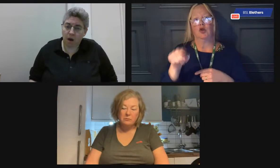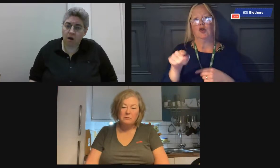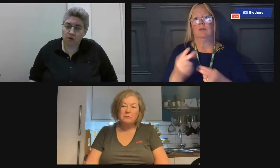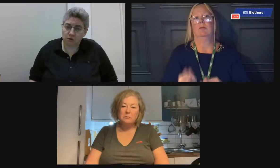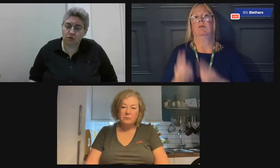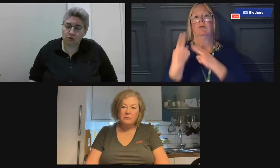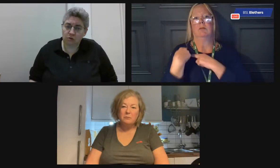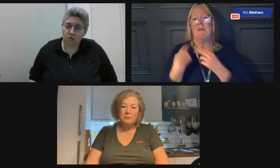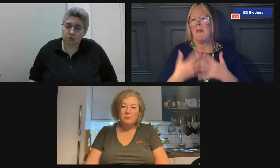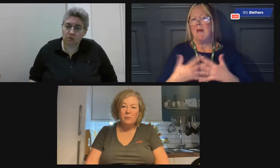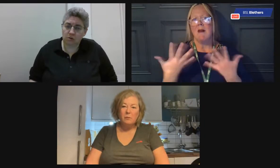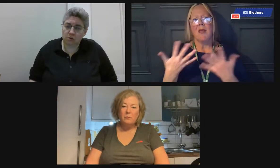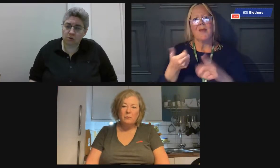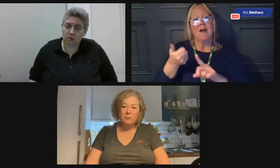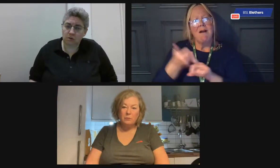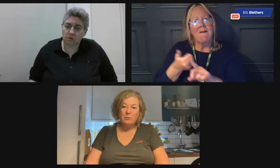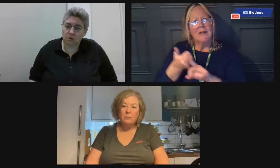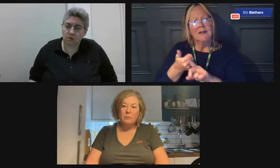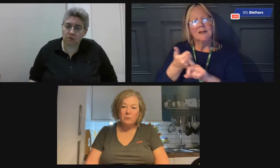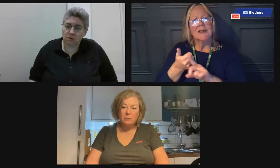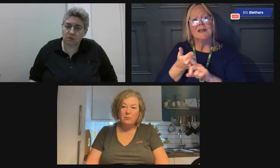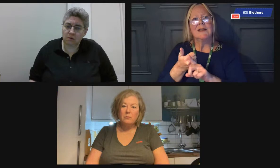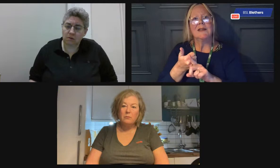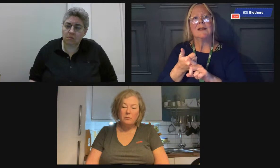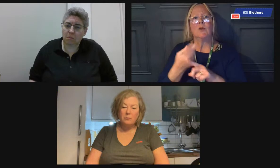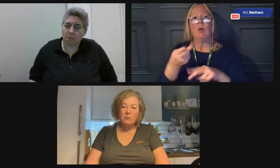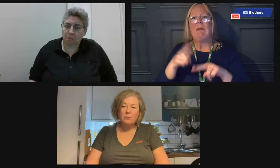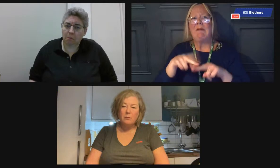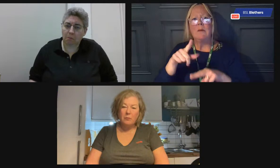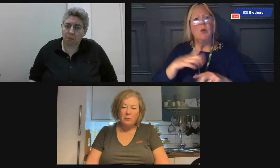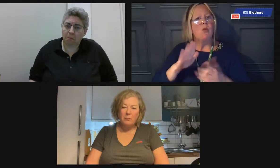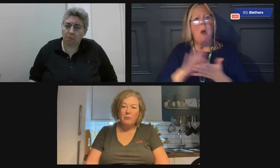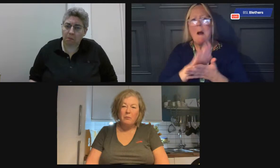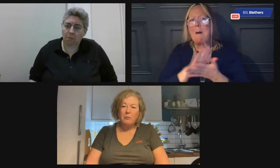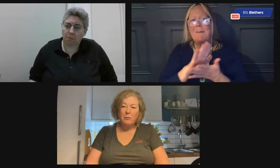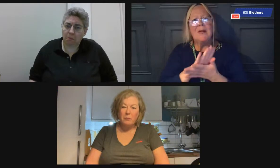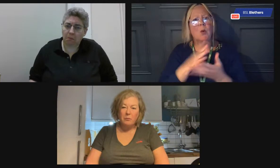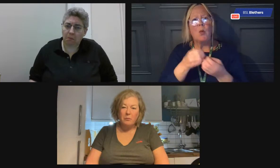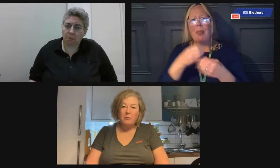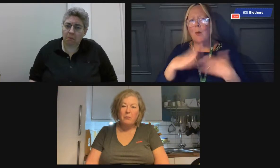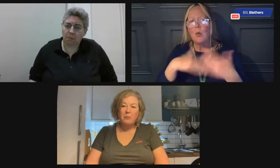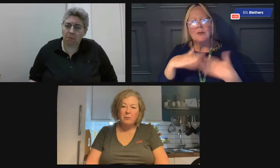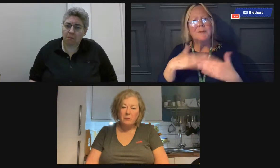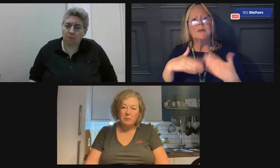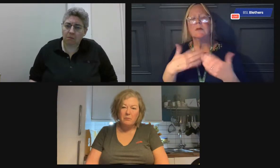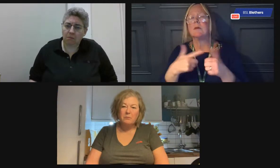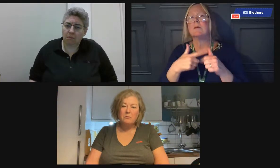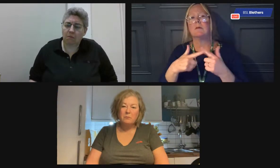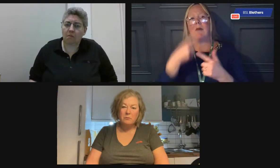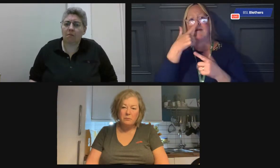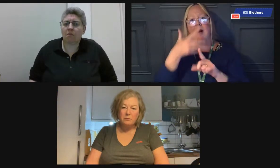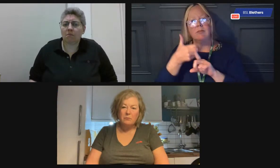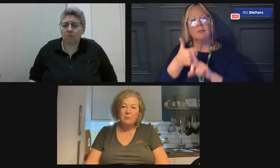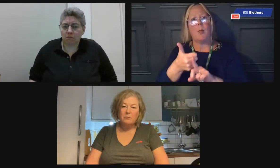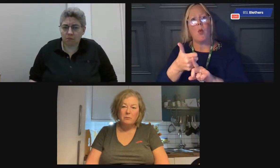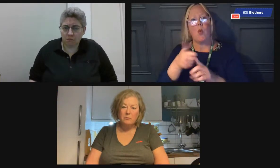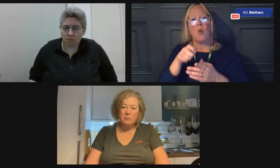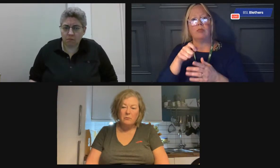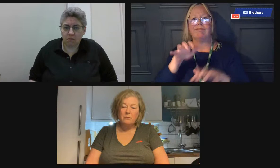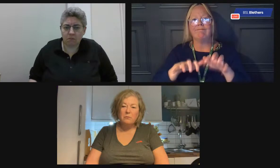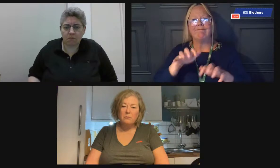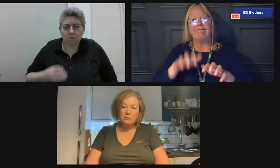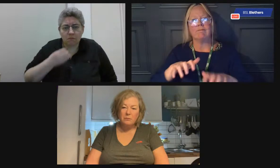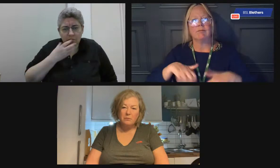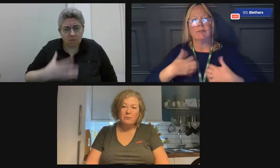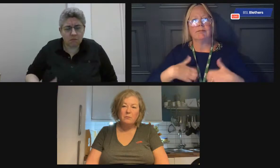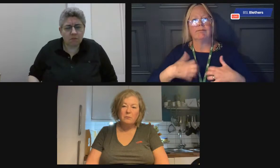and that's Susan Marsh. And she's responsible for everything to do with advocacy. So if you're not happy